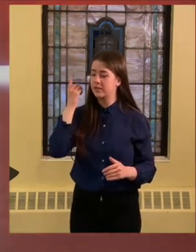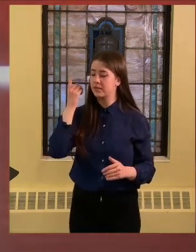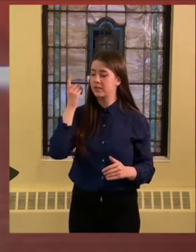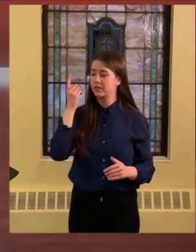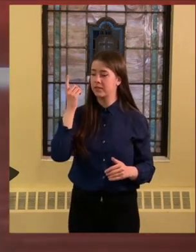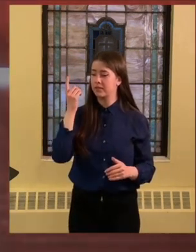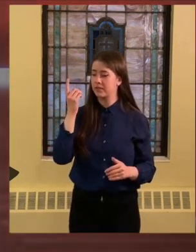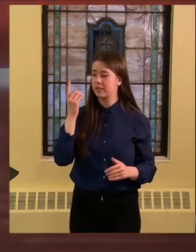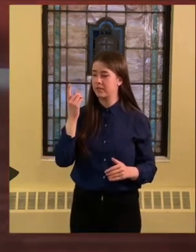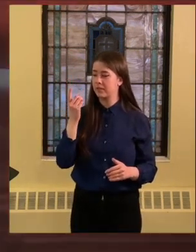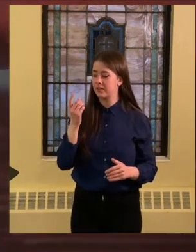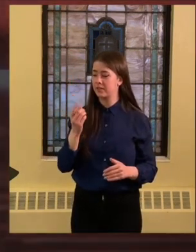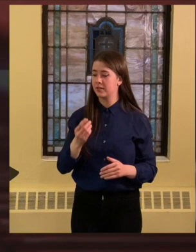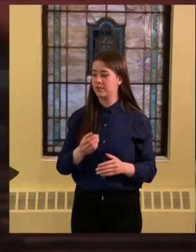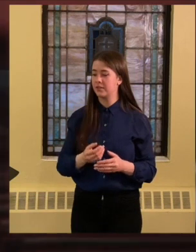see?